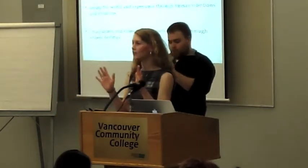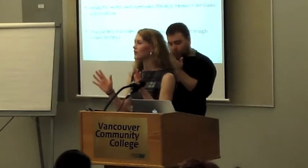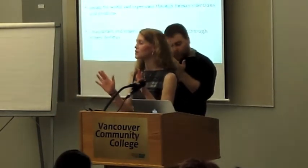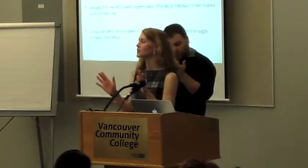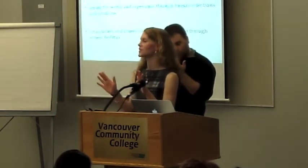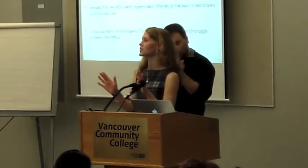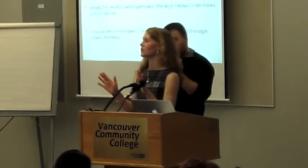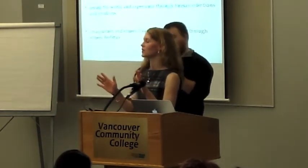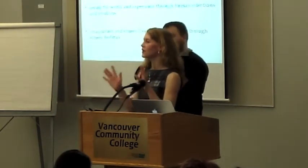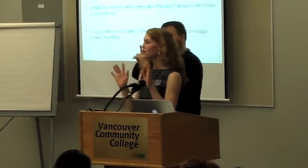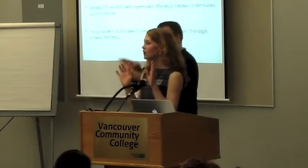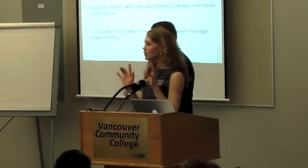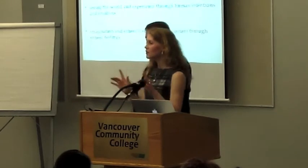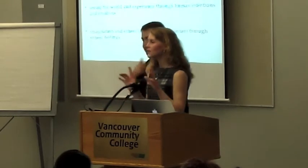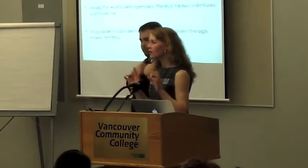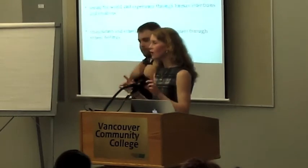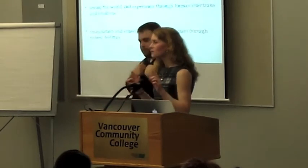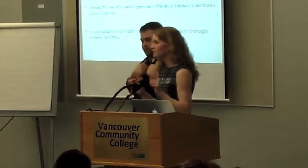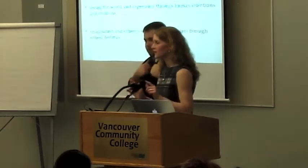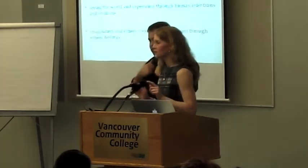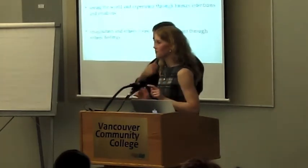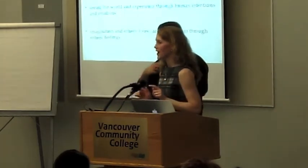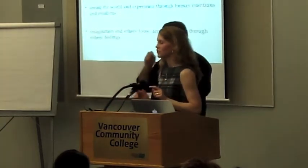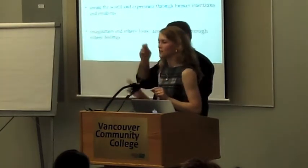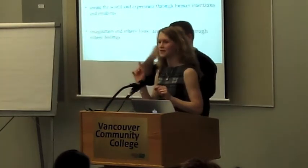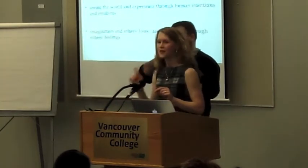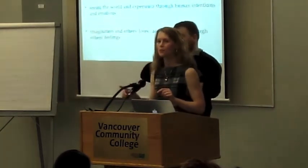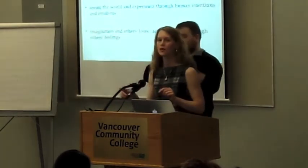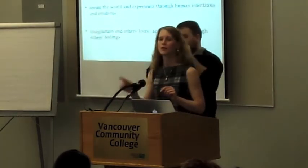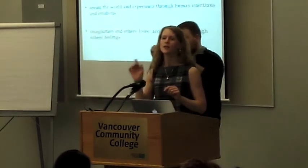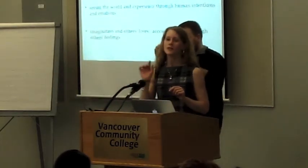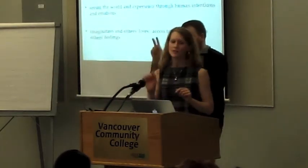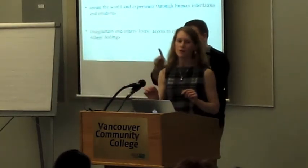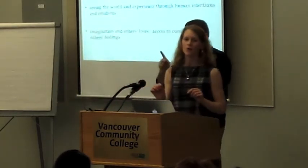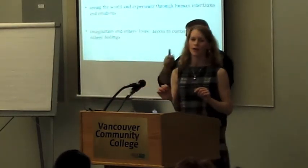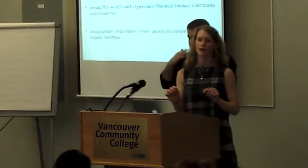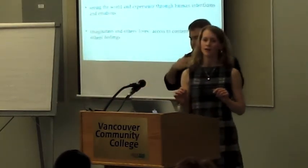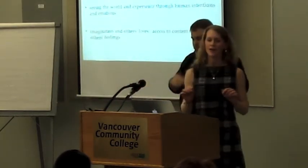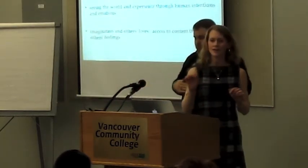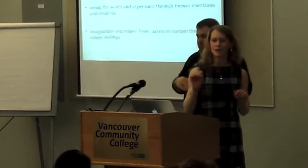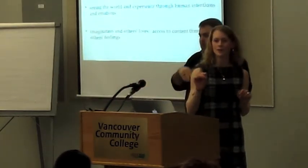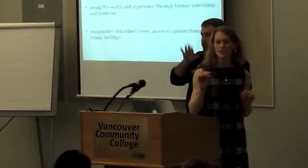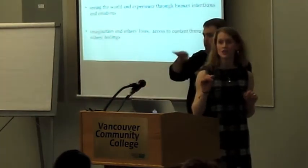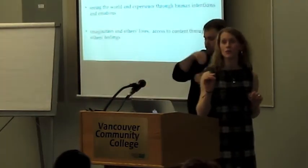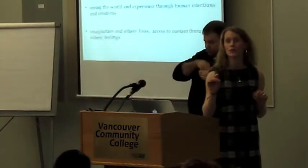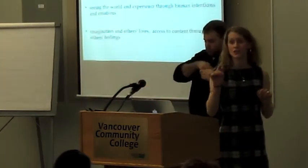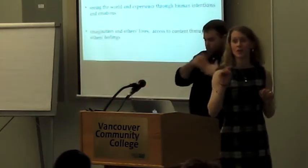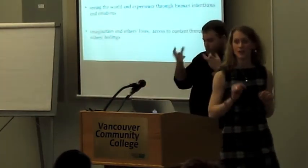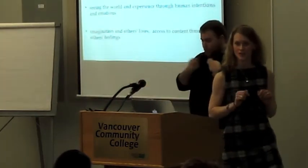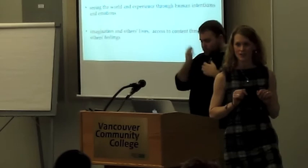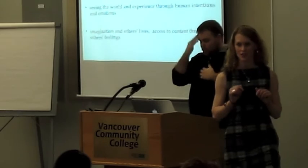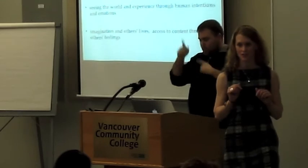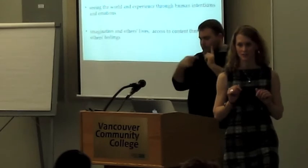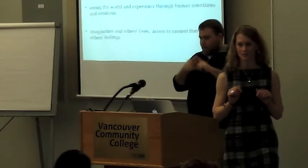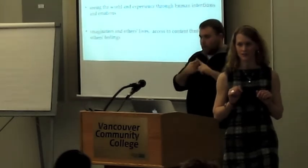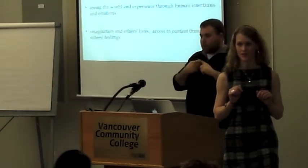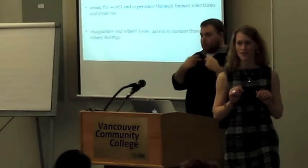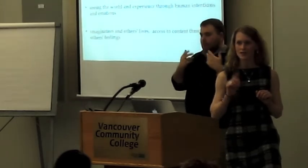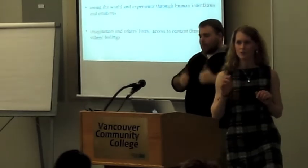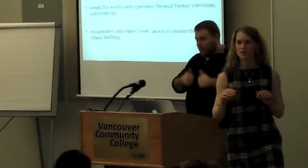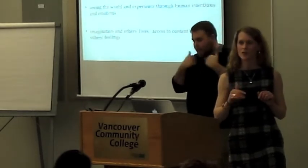connect whatever it is we're teaching with human hopes, fears, and passions. Someone, somewhere, had something to do with the topic you're